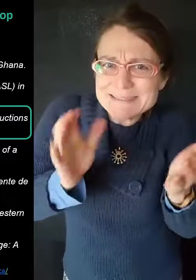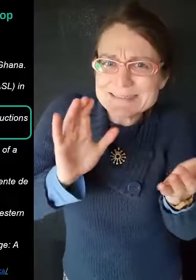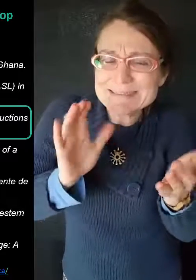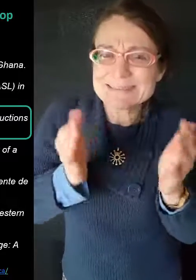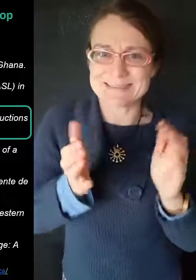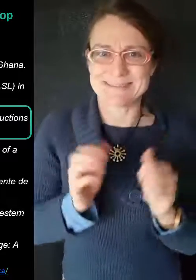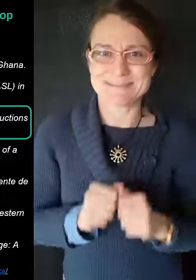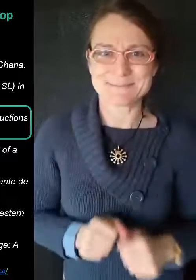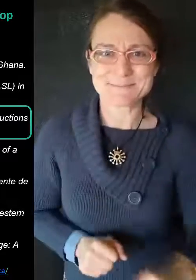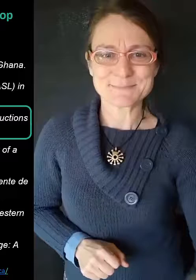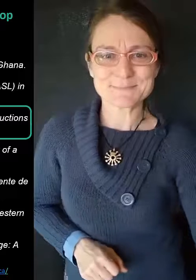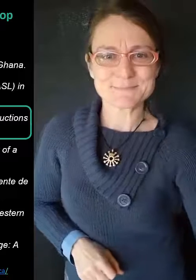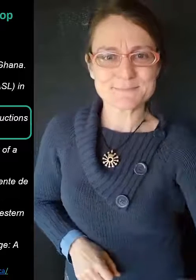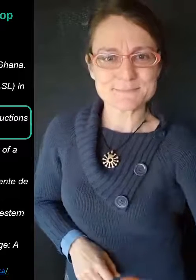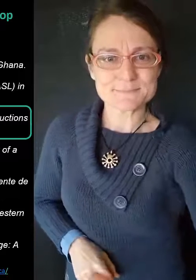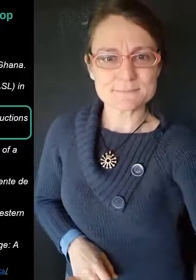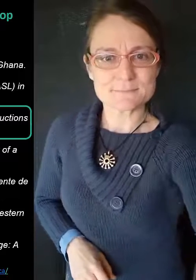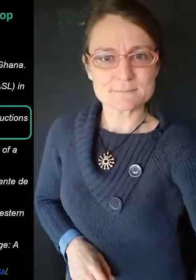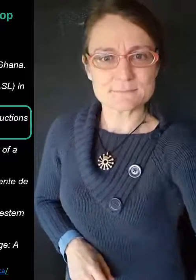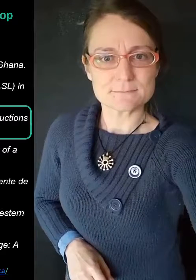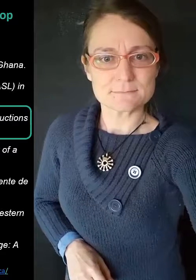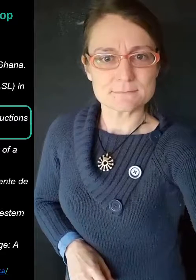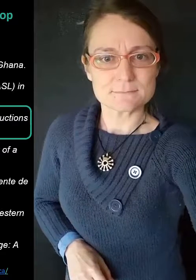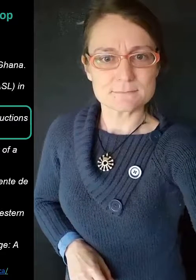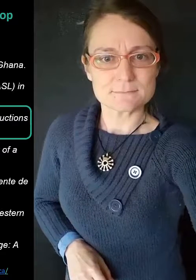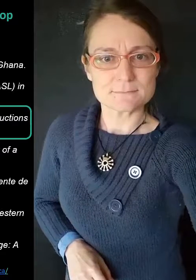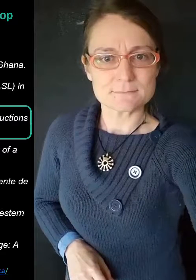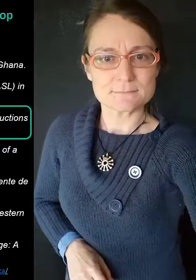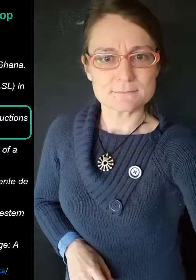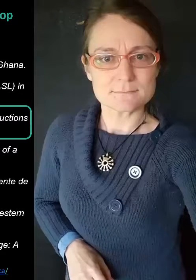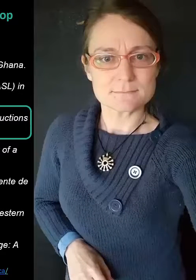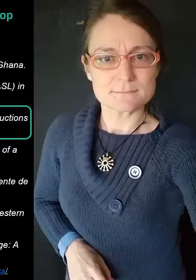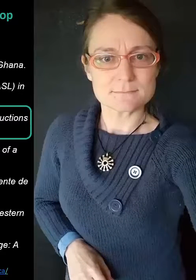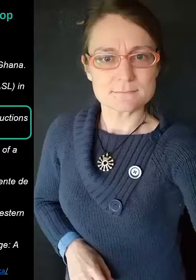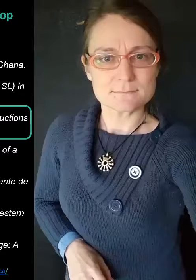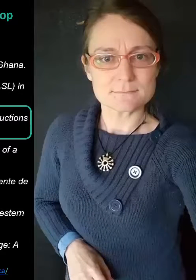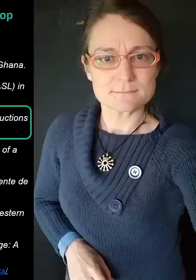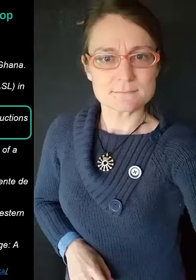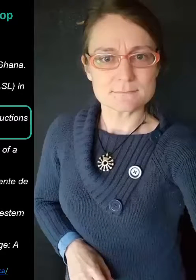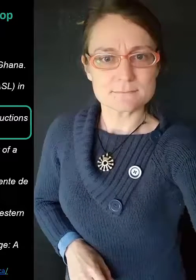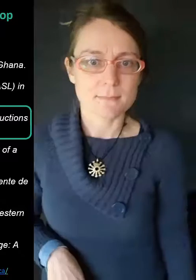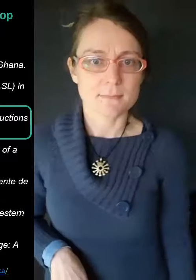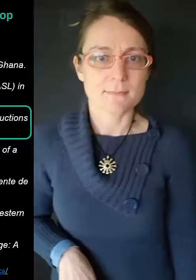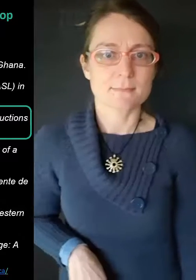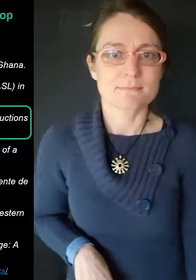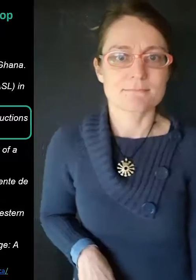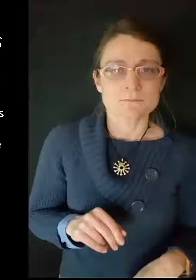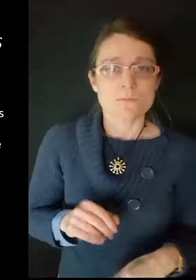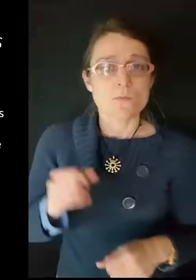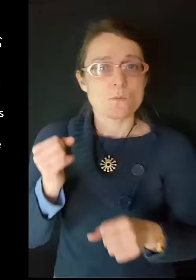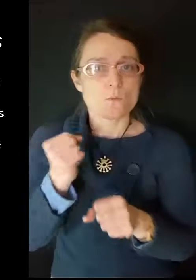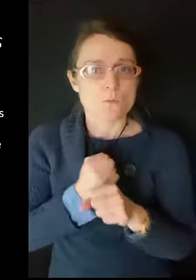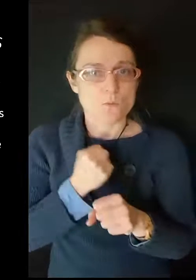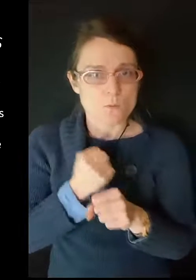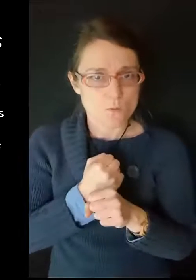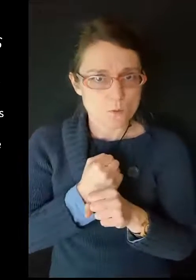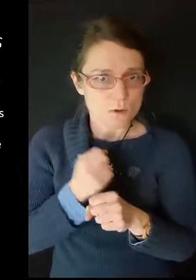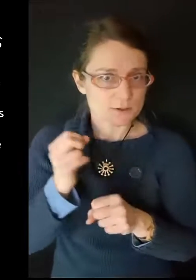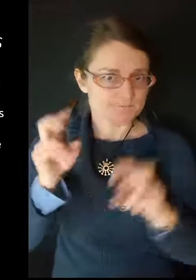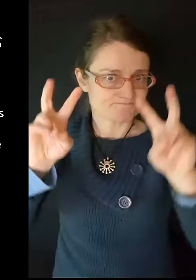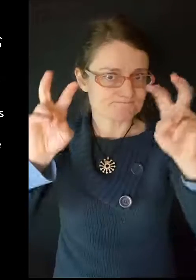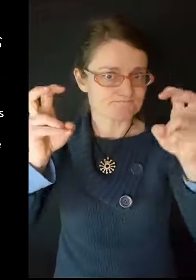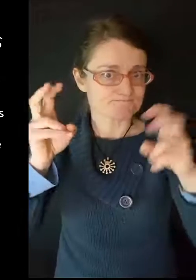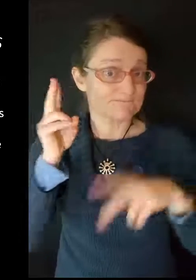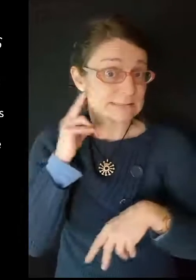list. So there is really no balance in terms of hearing and deaf researchers. Well,